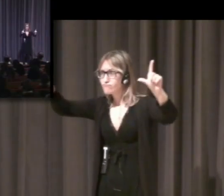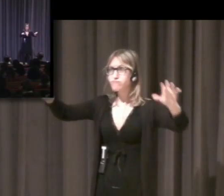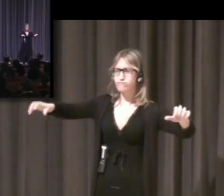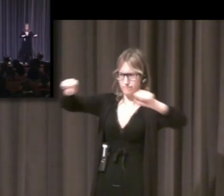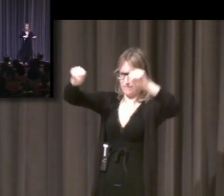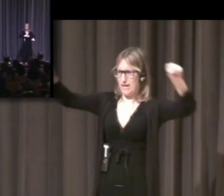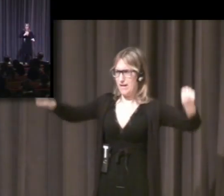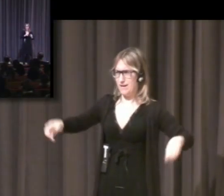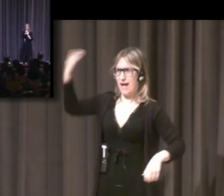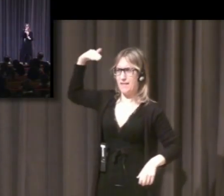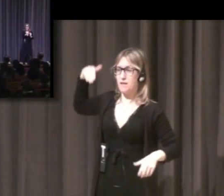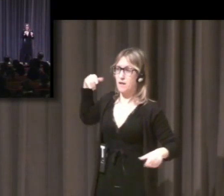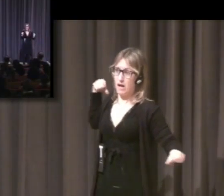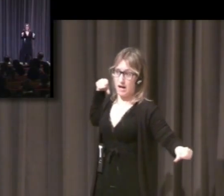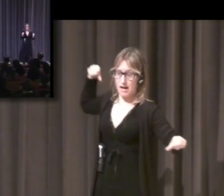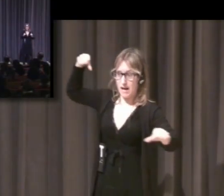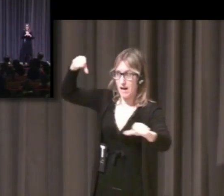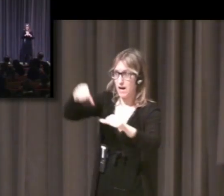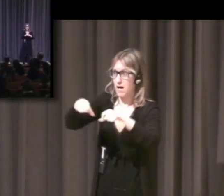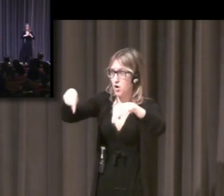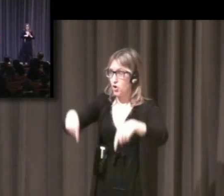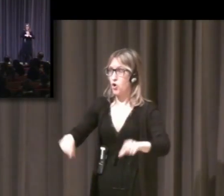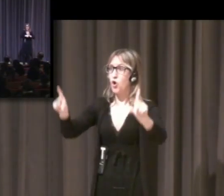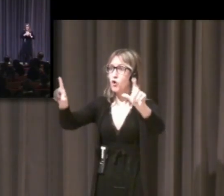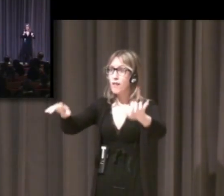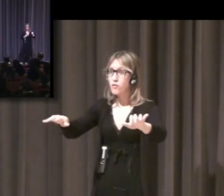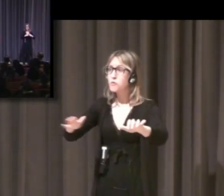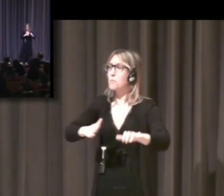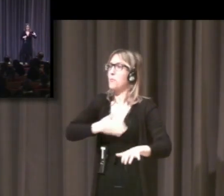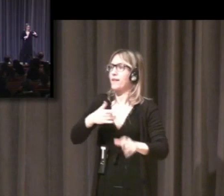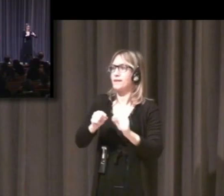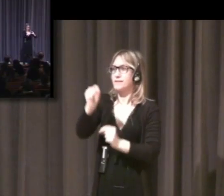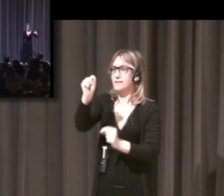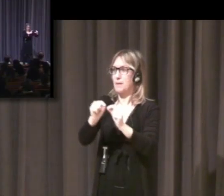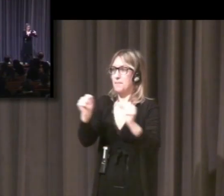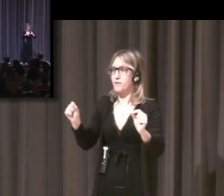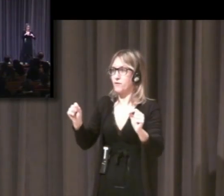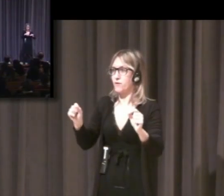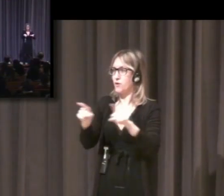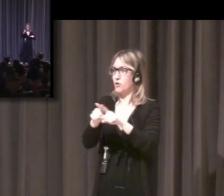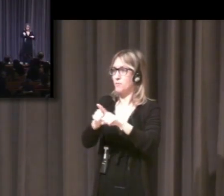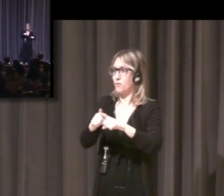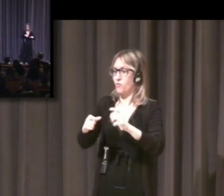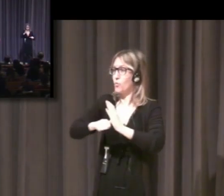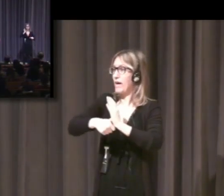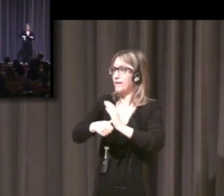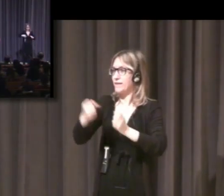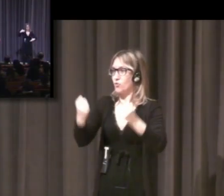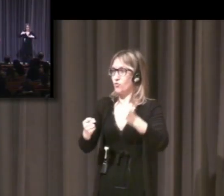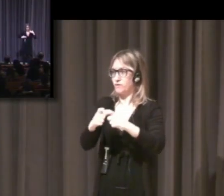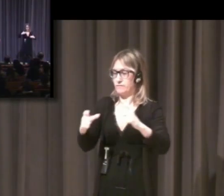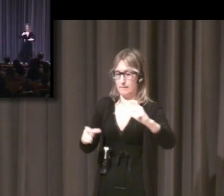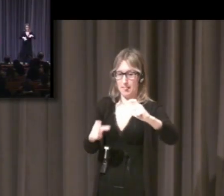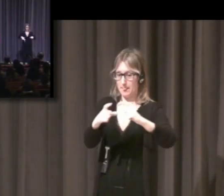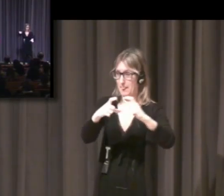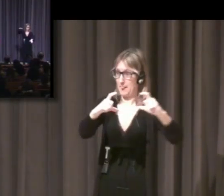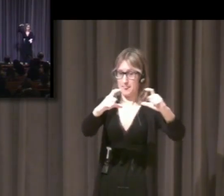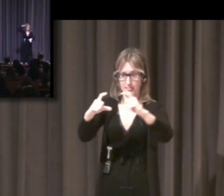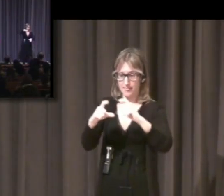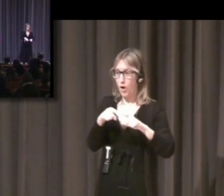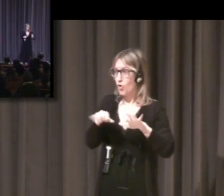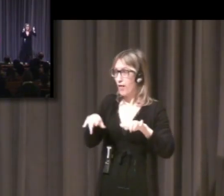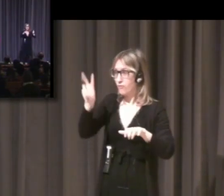is thin. You know, we've made huge advances in computer technology. We've